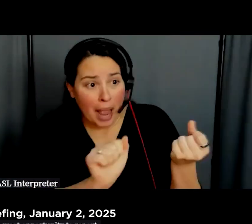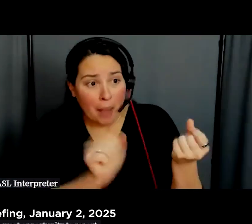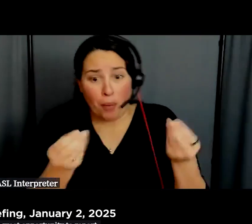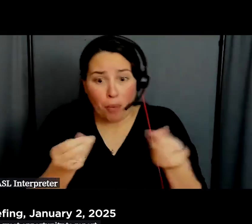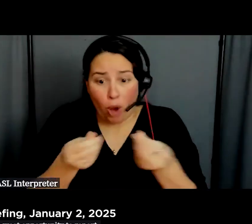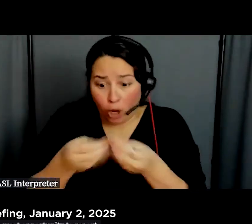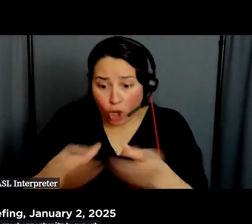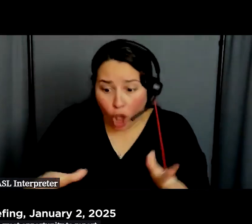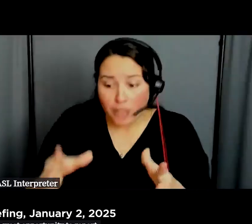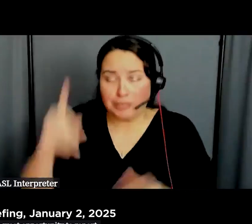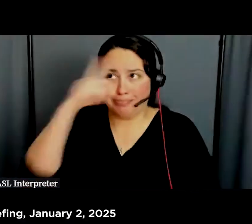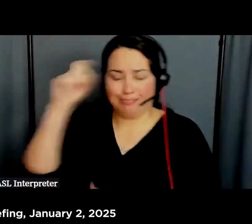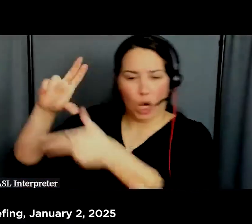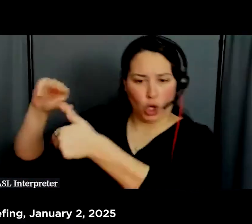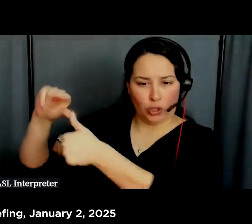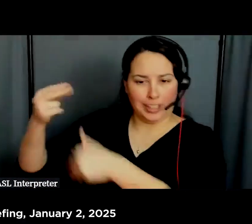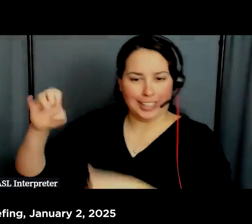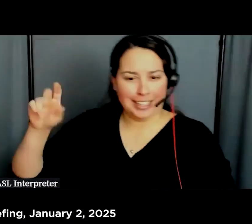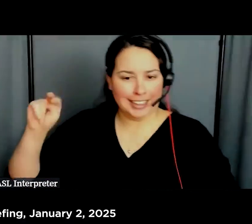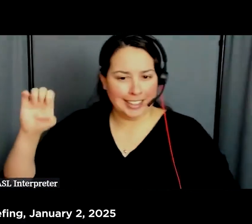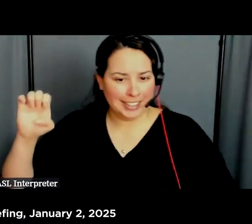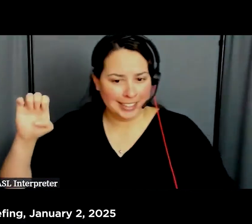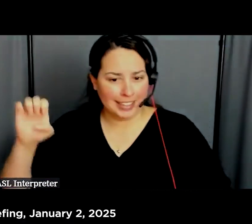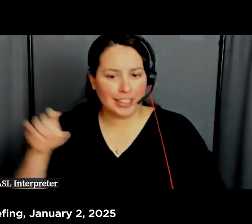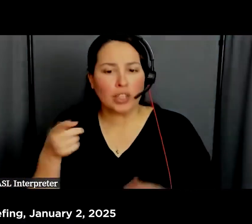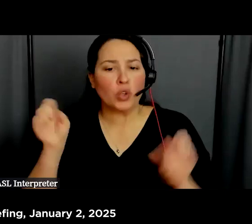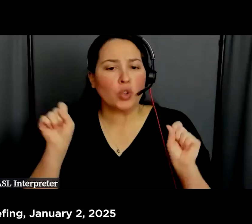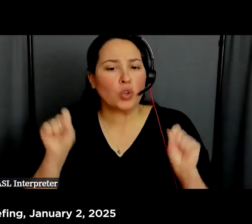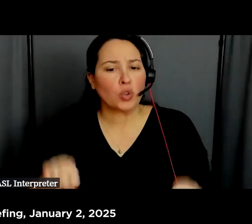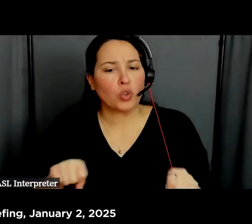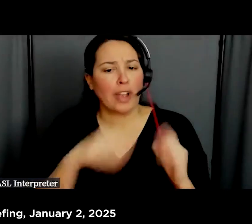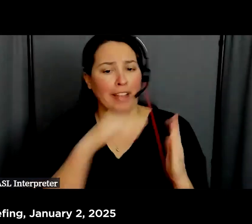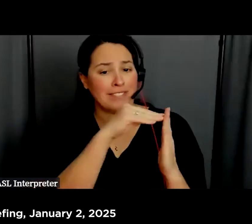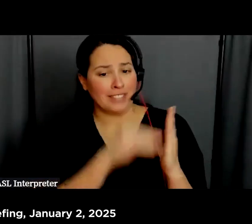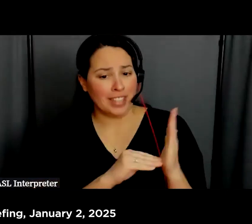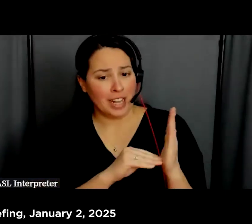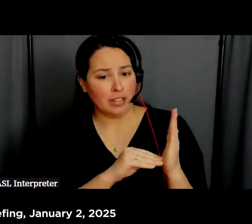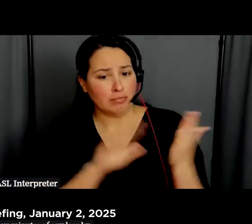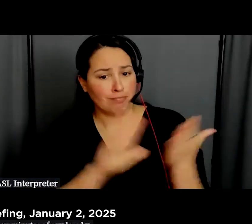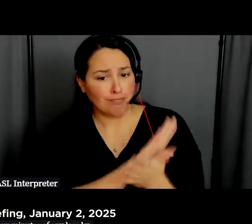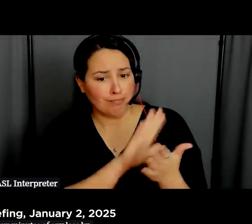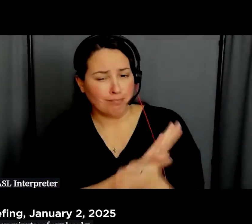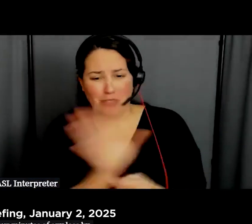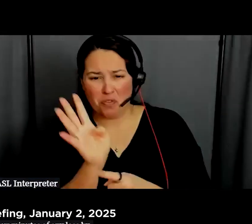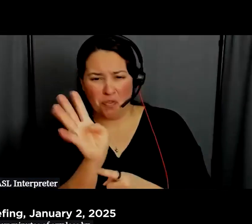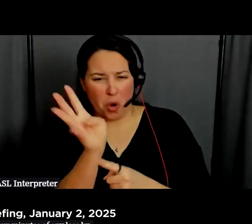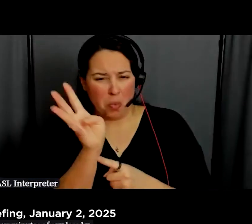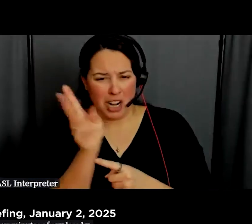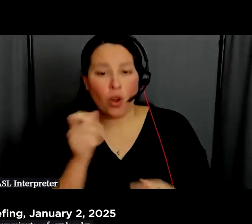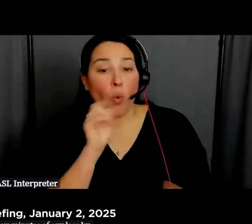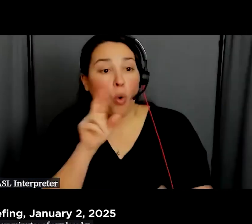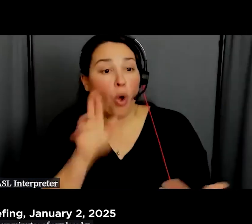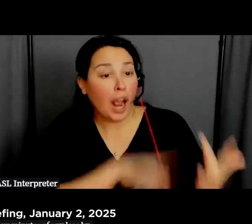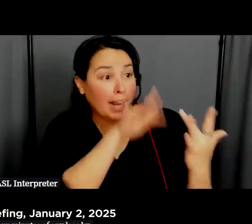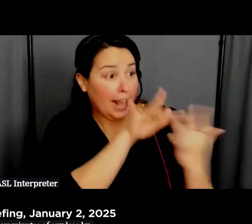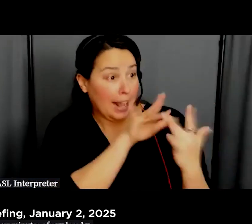You can do that by filling out the list sheet informing us of any loss, by contacting our office, or by going to buncombecounty.org